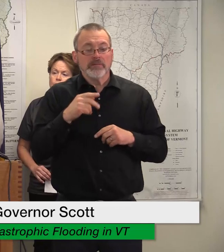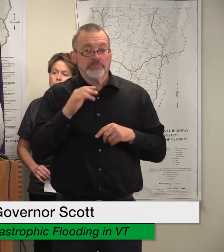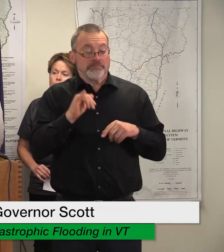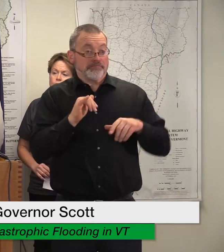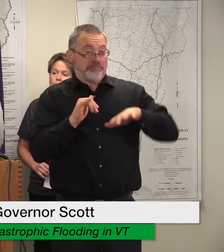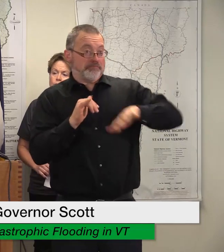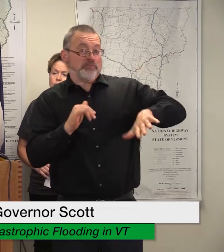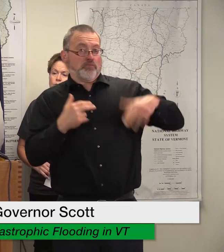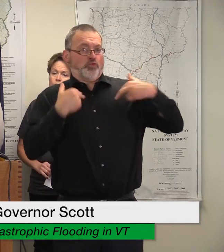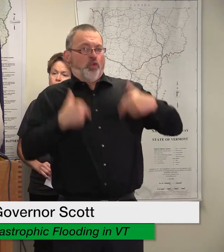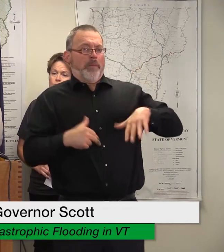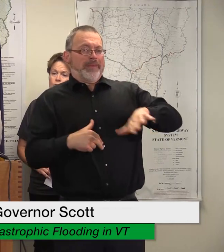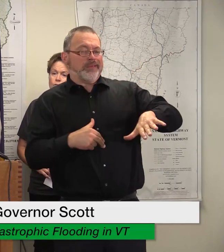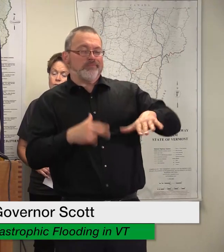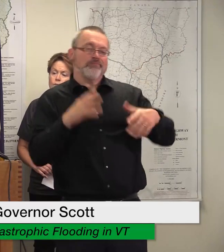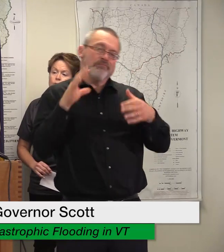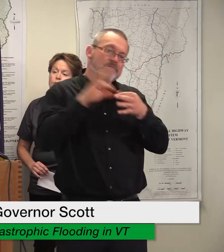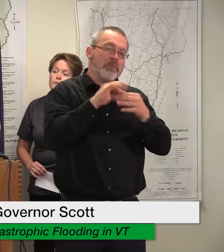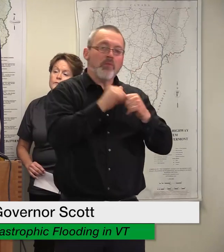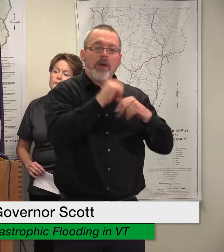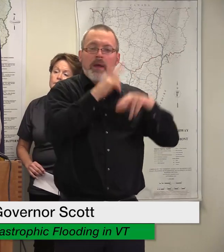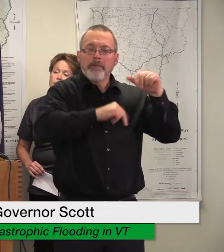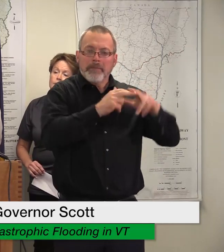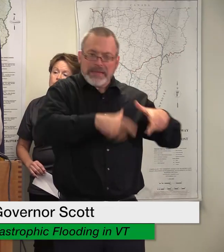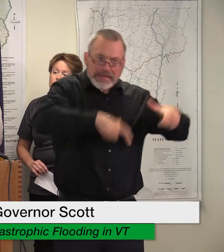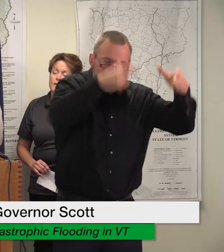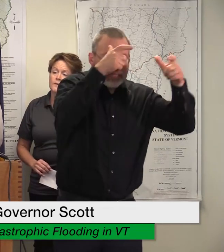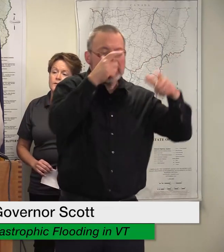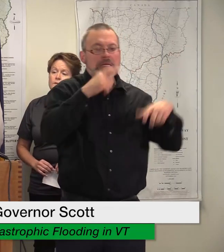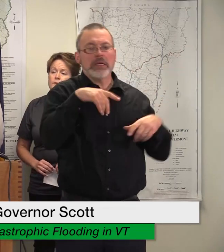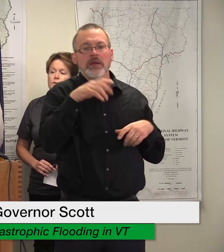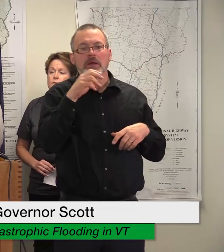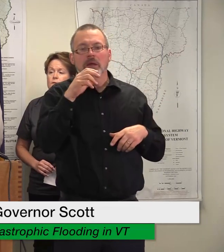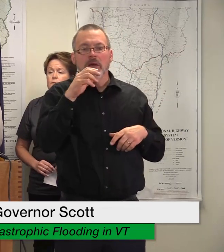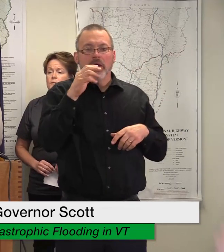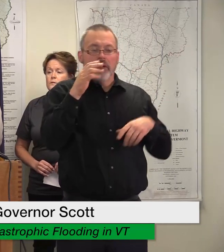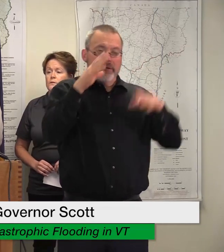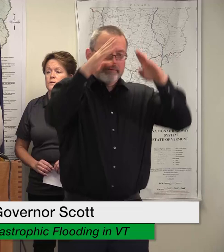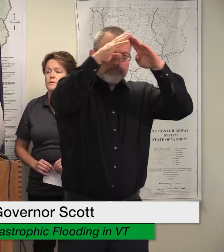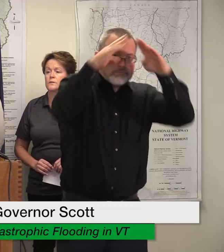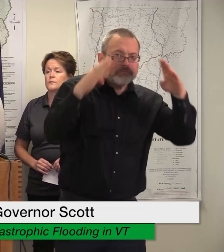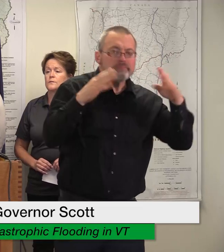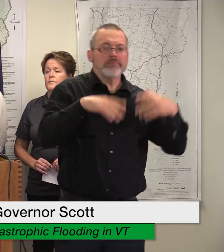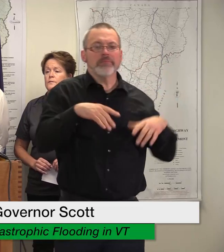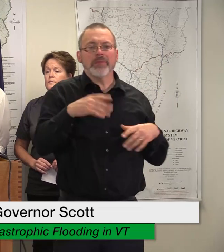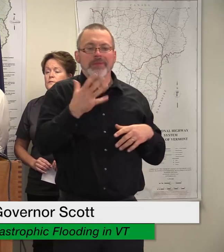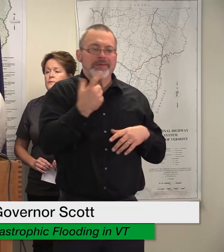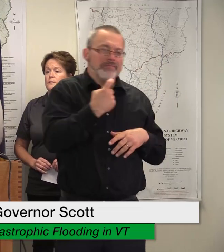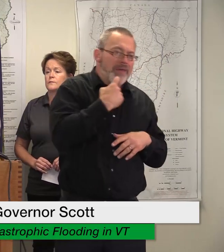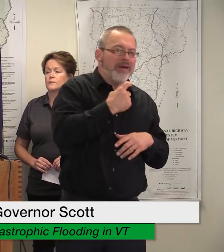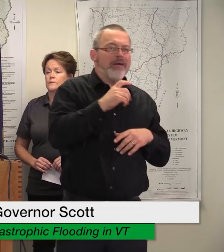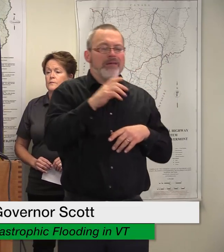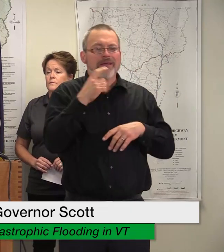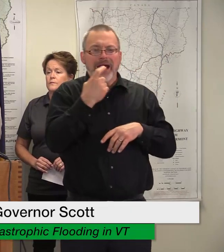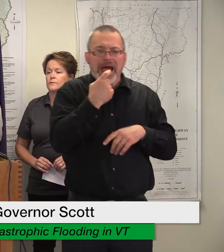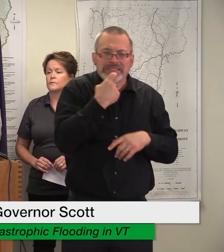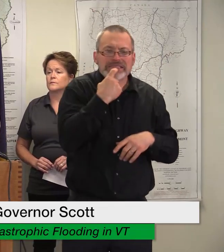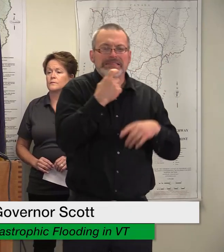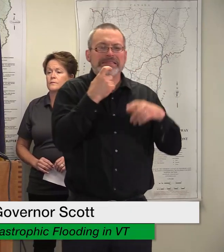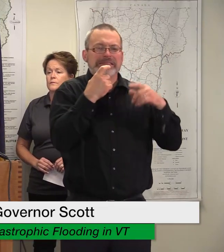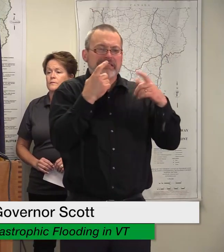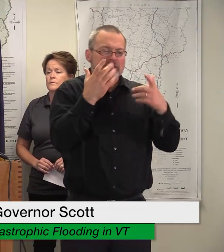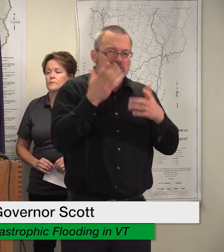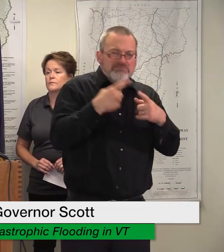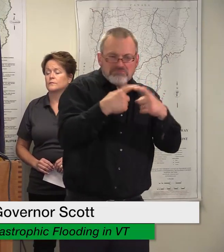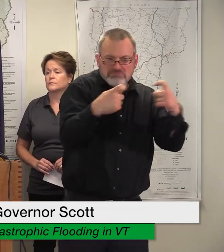like construction materials from damaged buildings, lumber, roofing materials, metal, as well as building contents such as